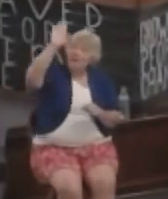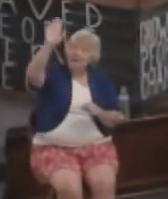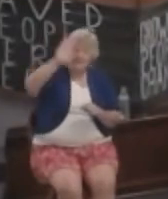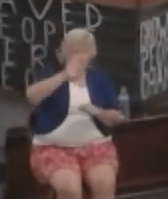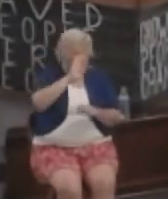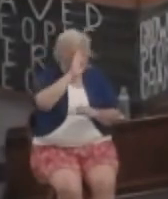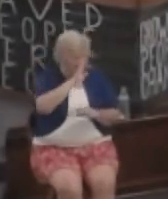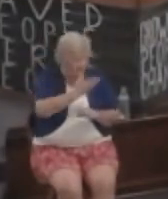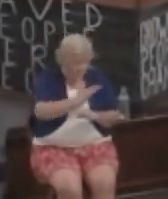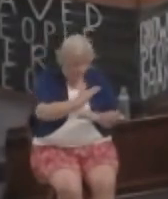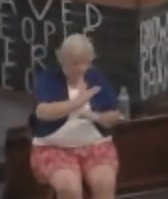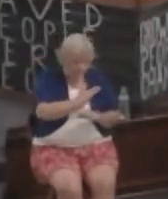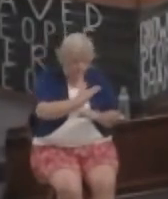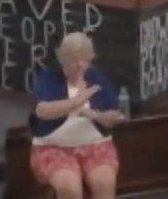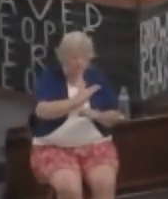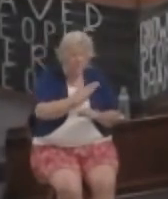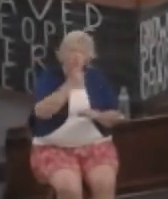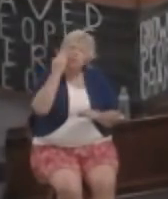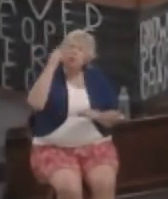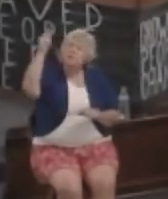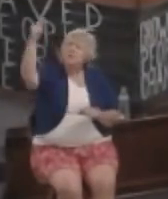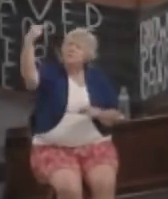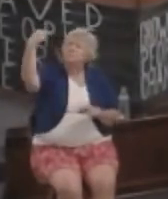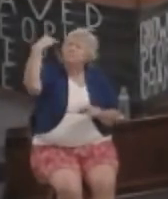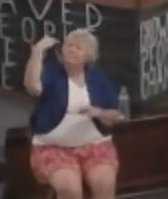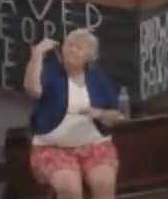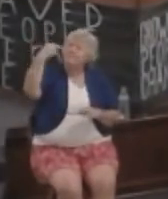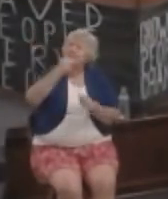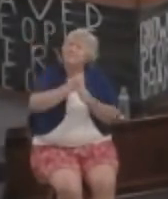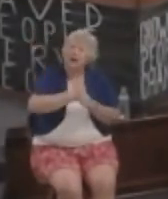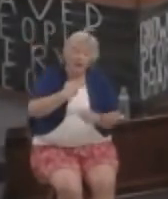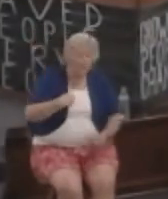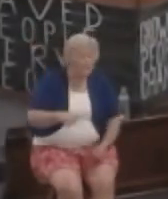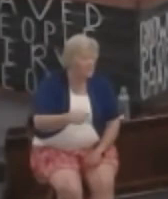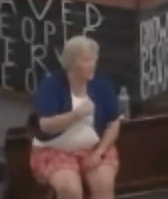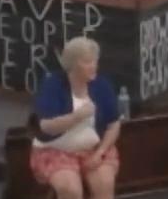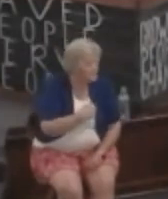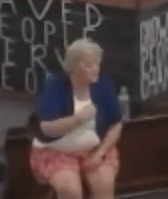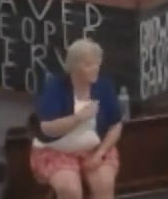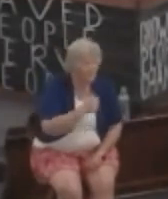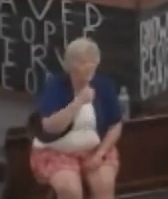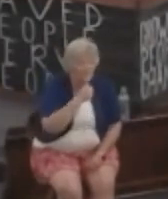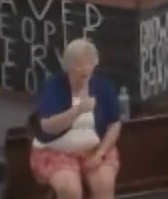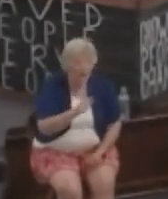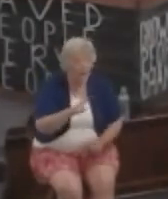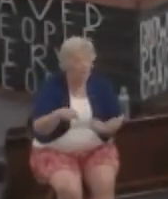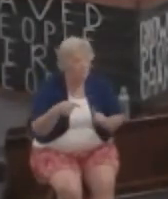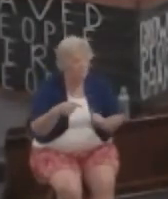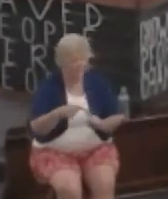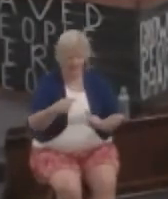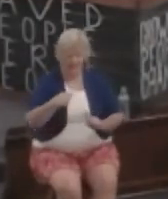that God sees us and loves us, and it's not about being perfect.